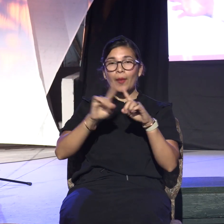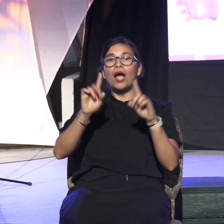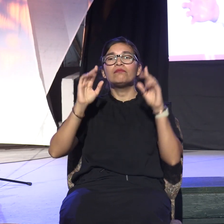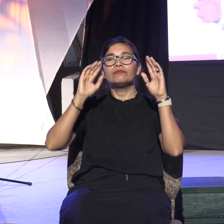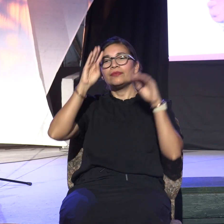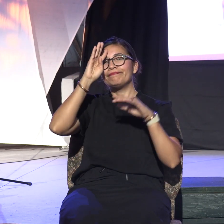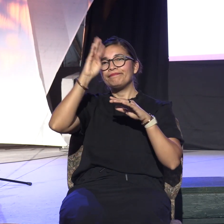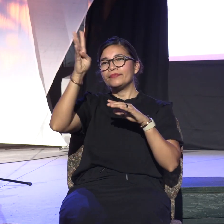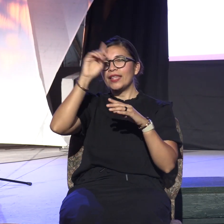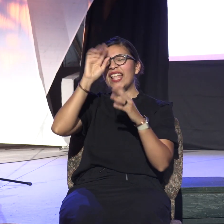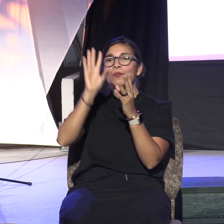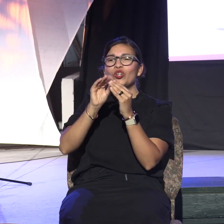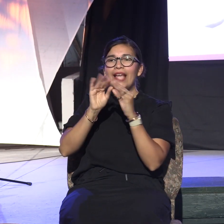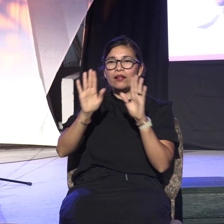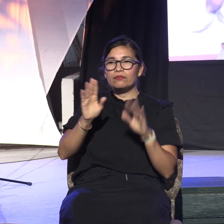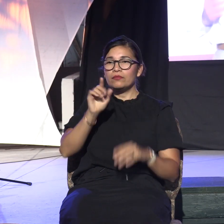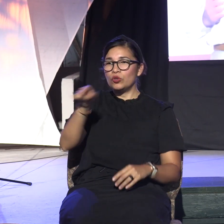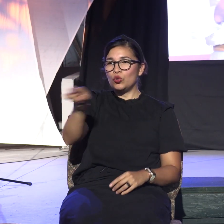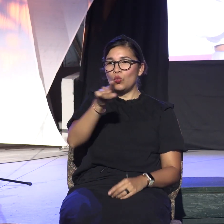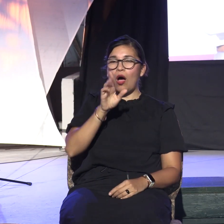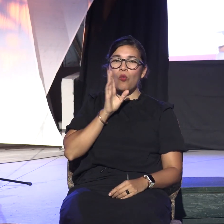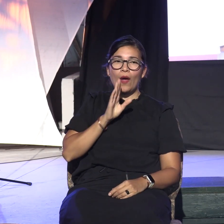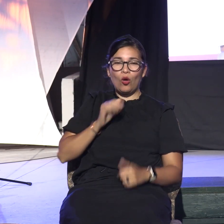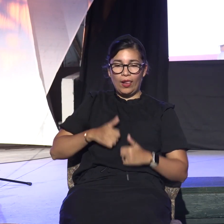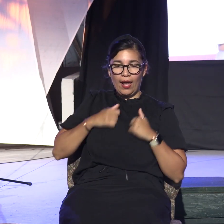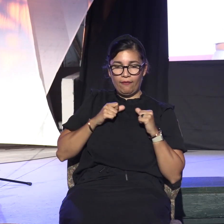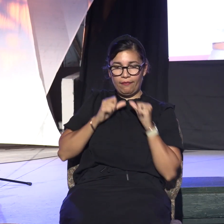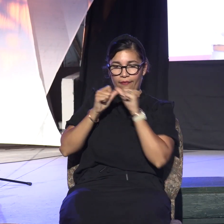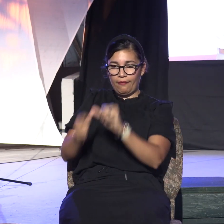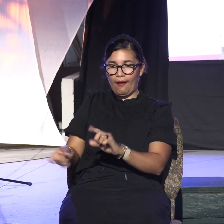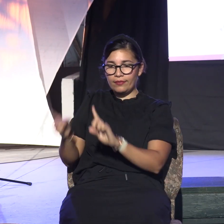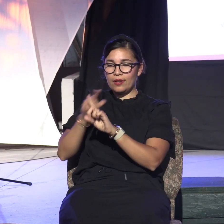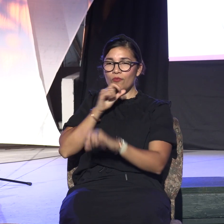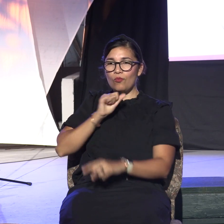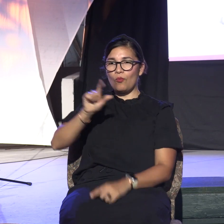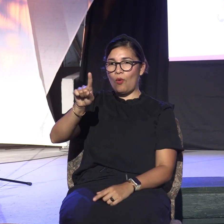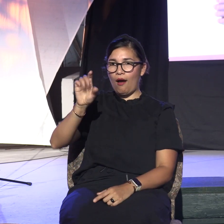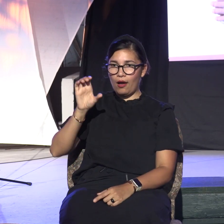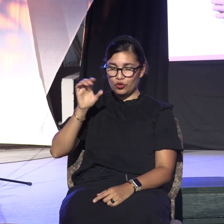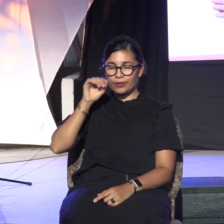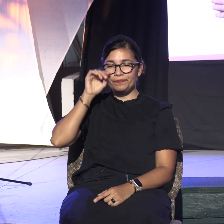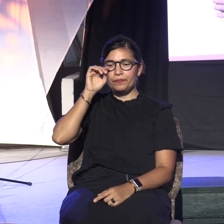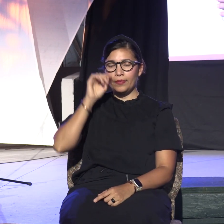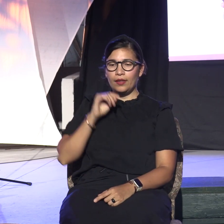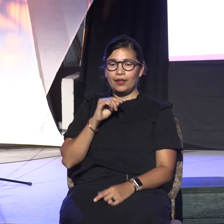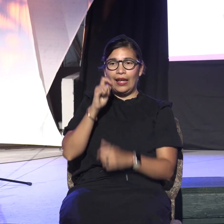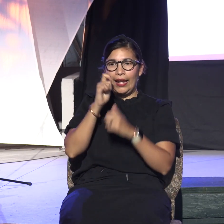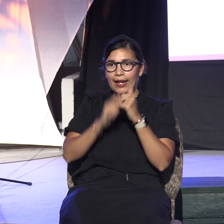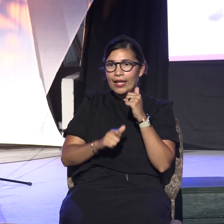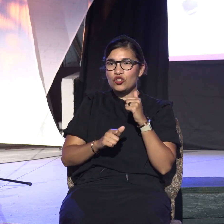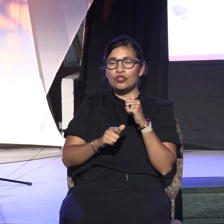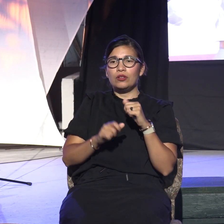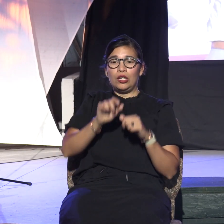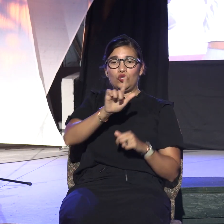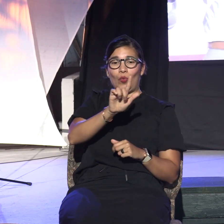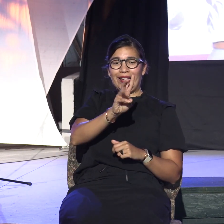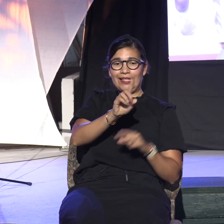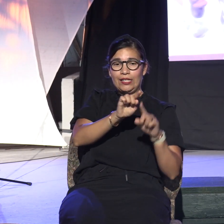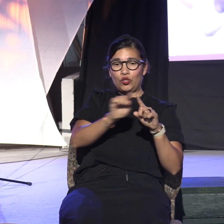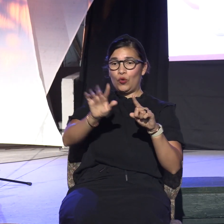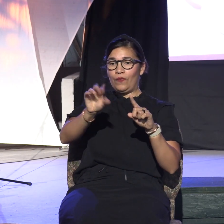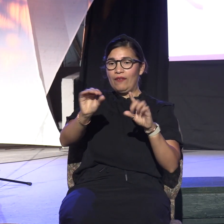you're 26 to 50, you're in the summer season of life. 51 to 75, you are